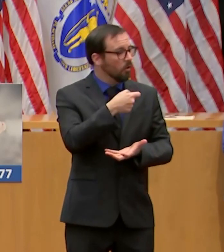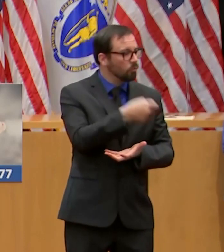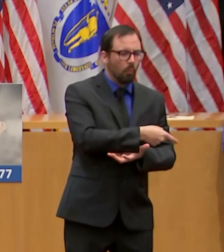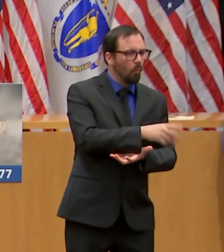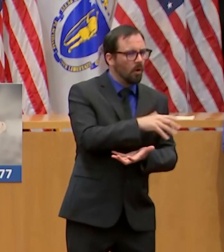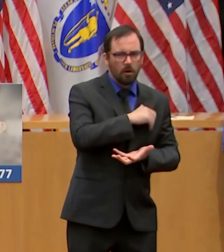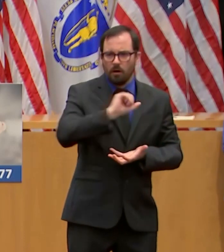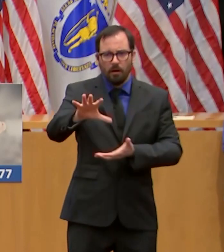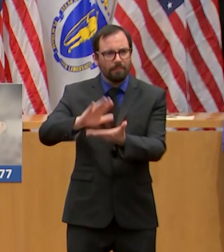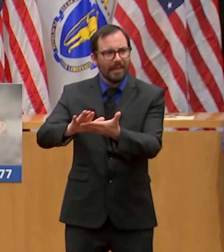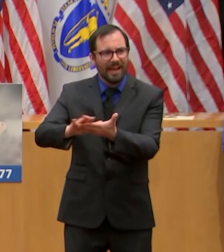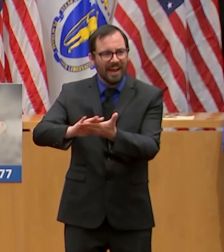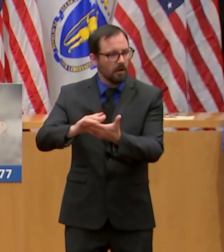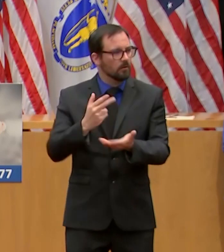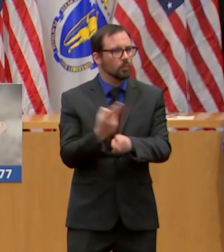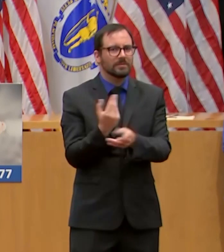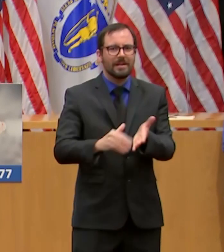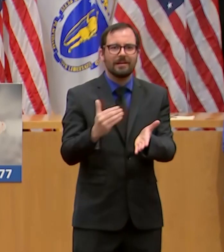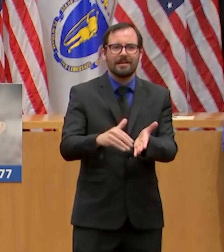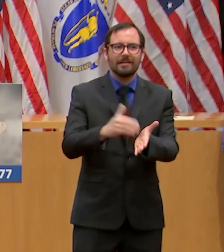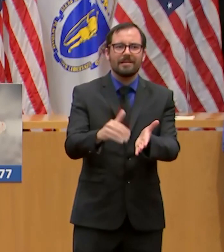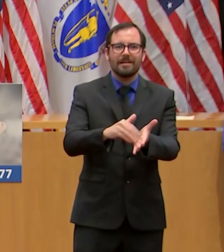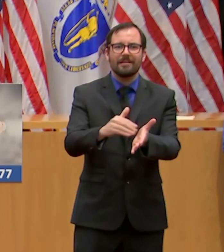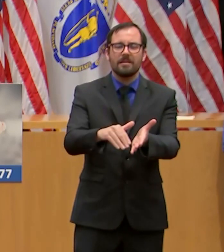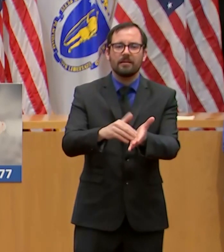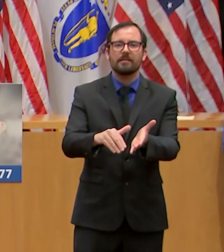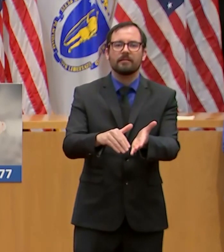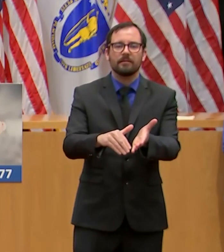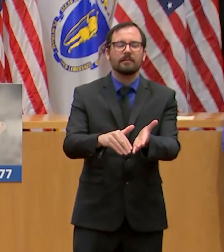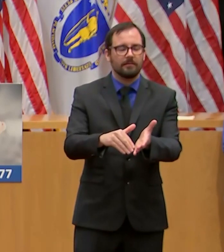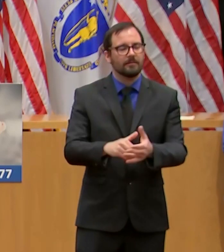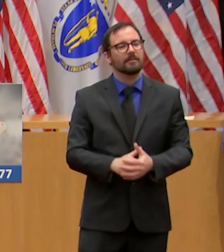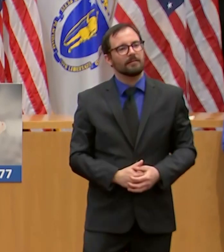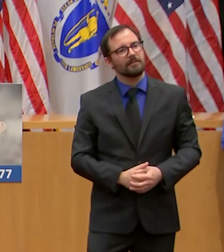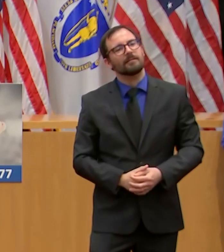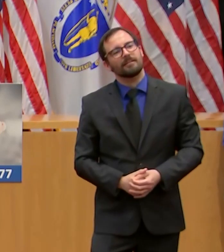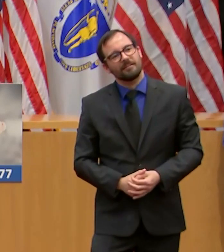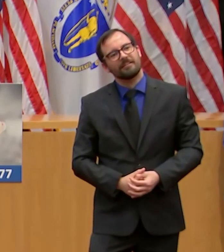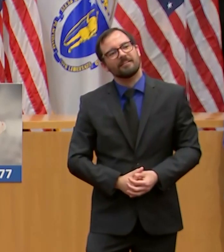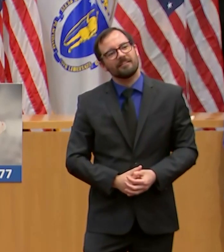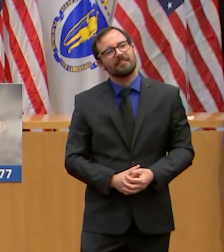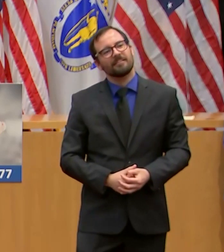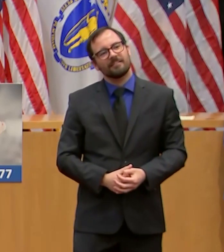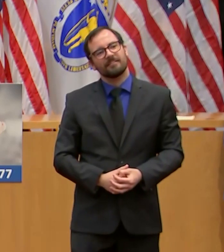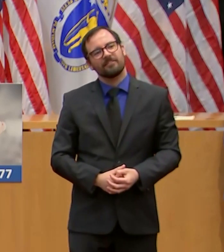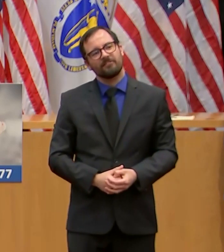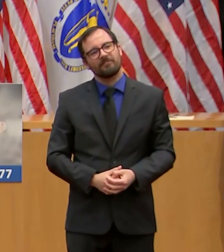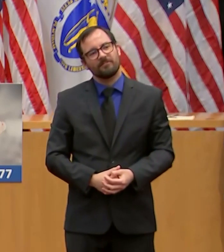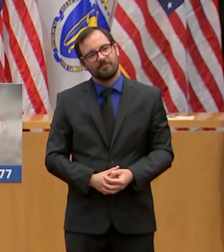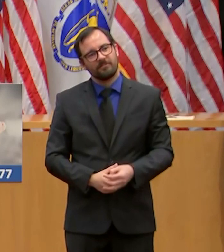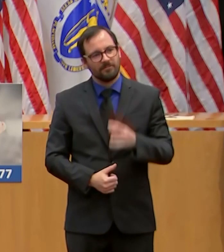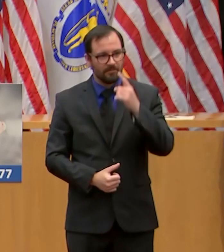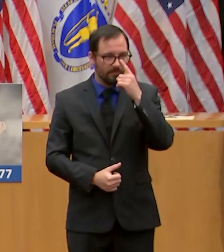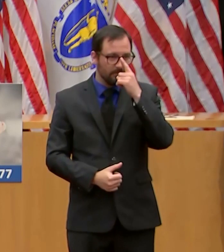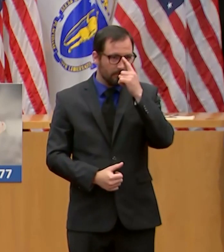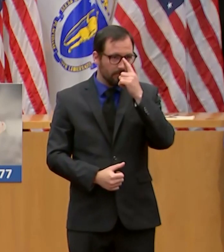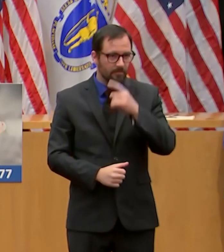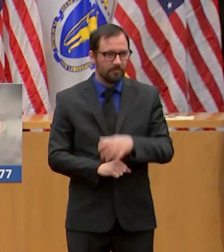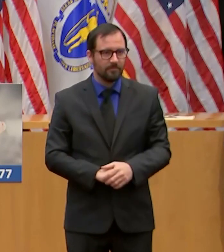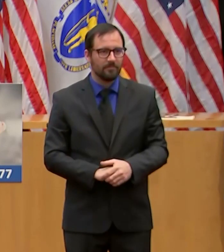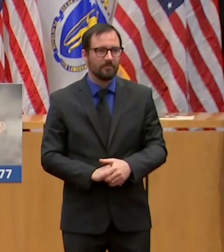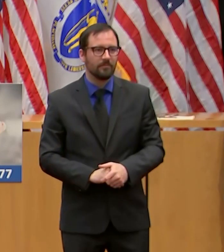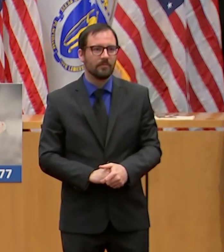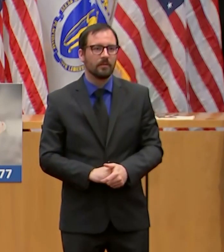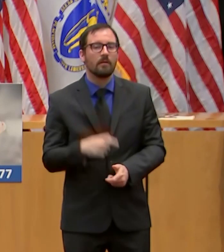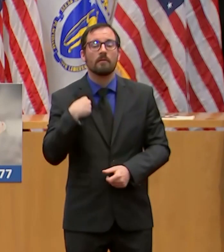And I do believe there are only 4 or 5 sites like this that are currently set up anywhere in the country. And I just want to give the folks from